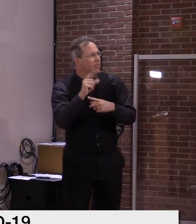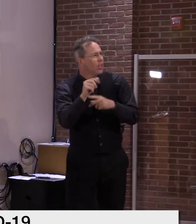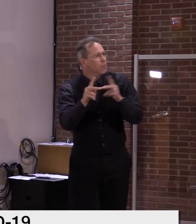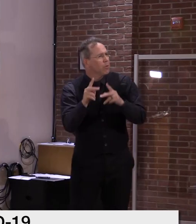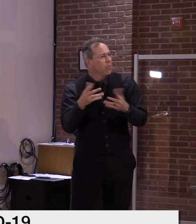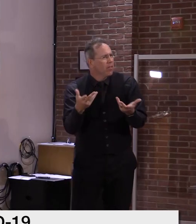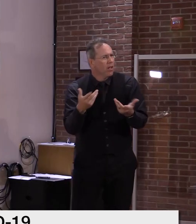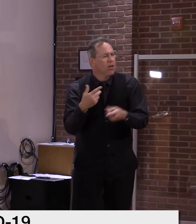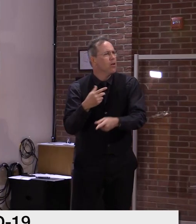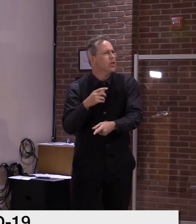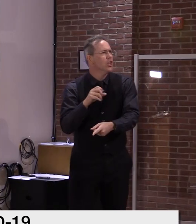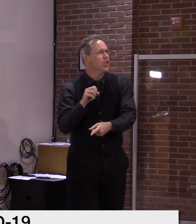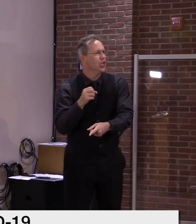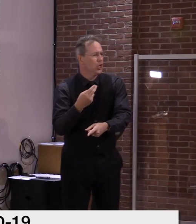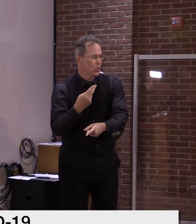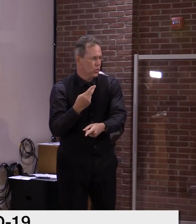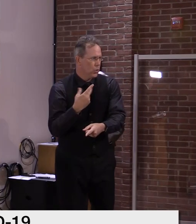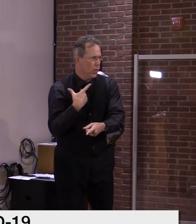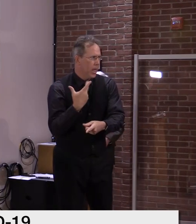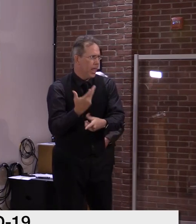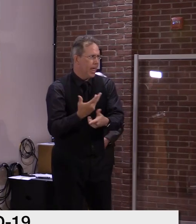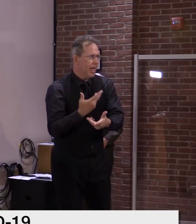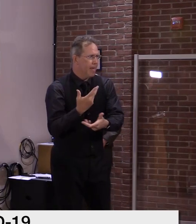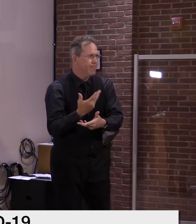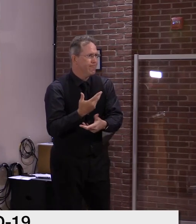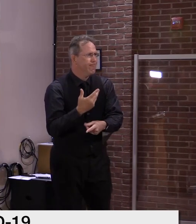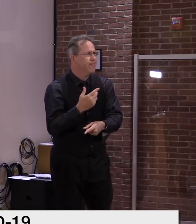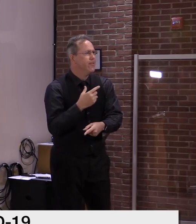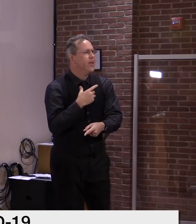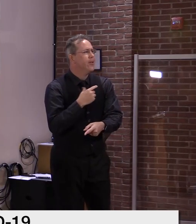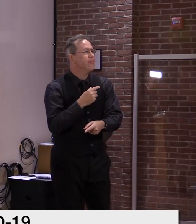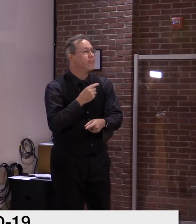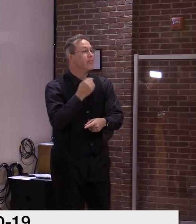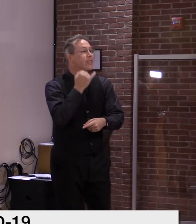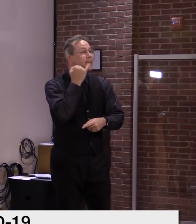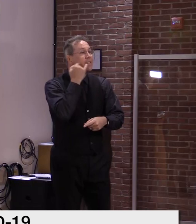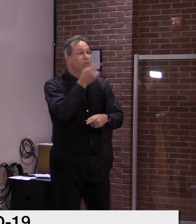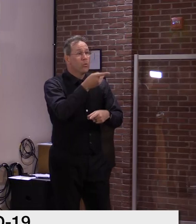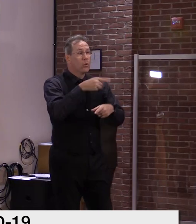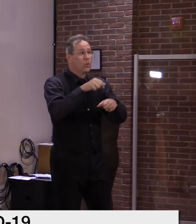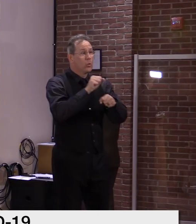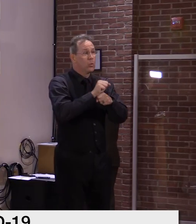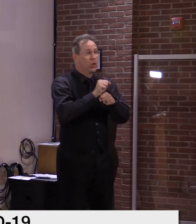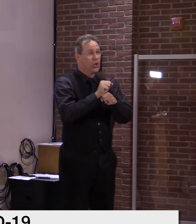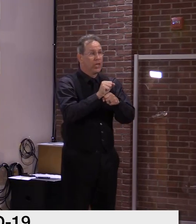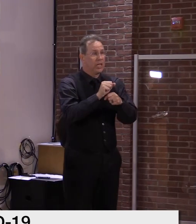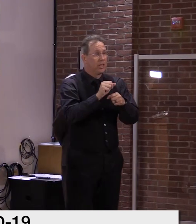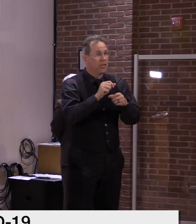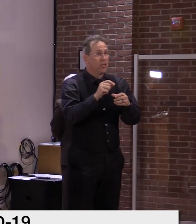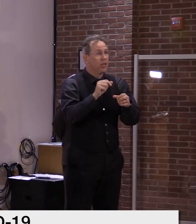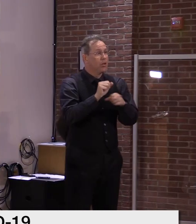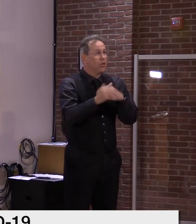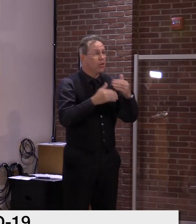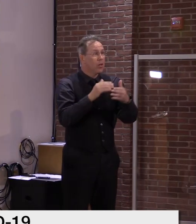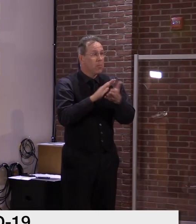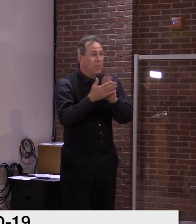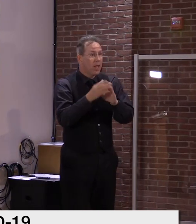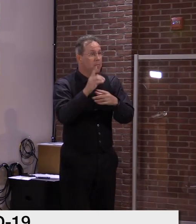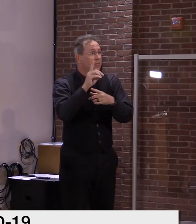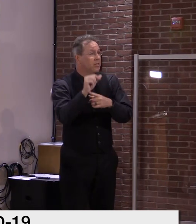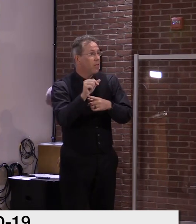disabled while they're employed, and because of the disability, they are not able to return to employment, then they would be eligible for